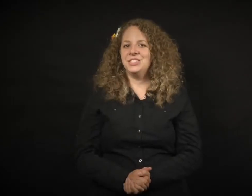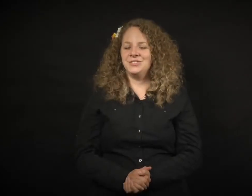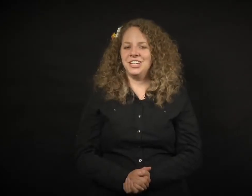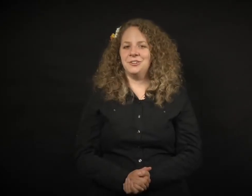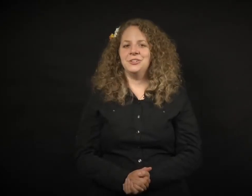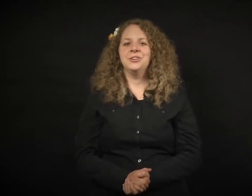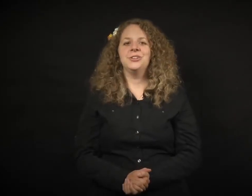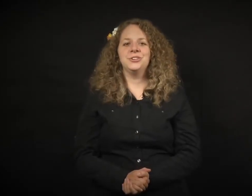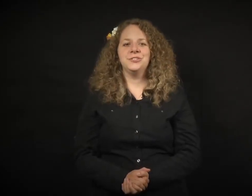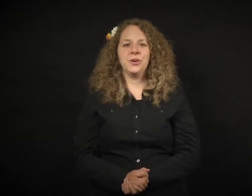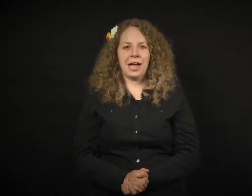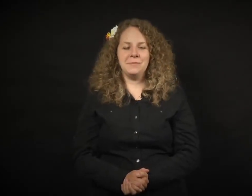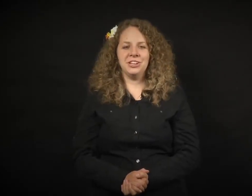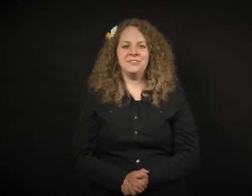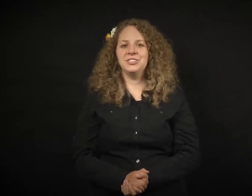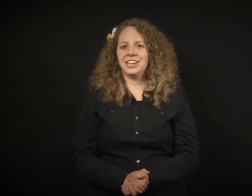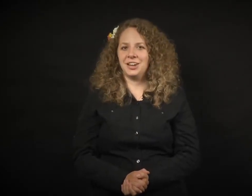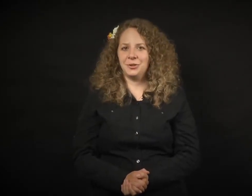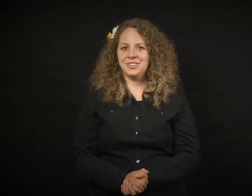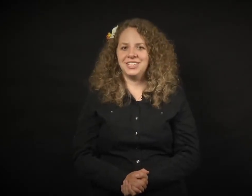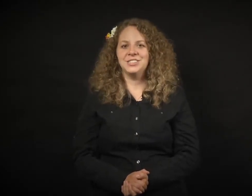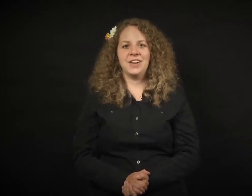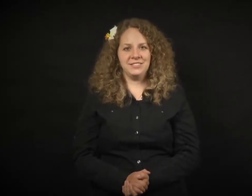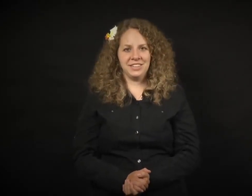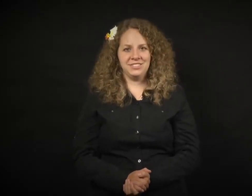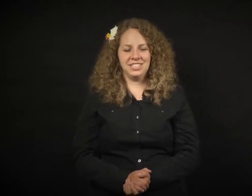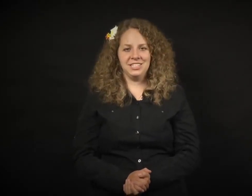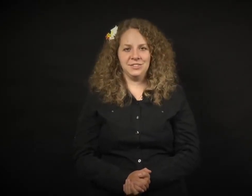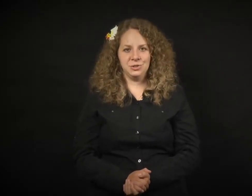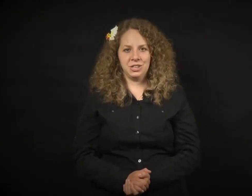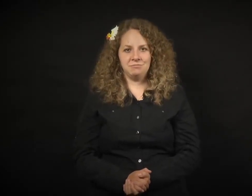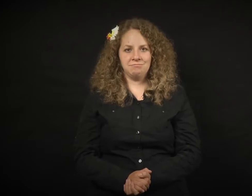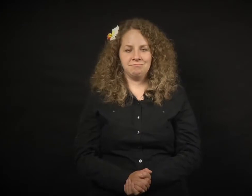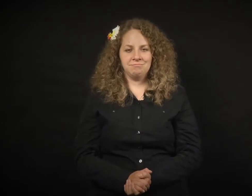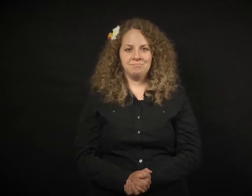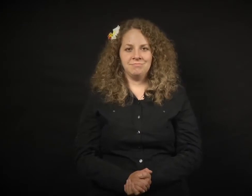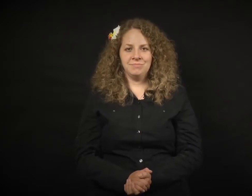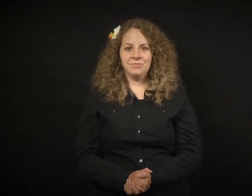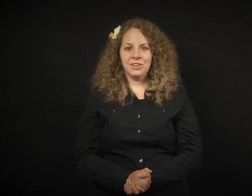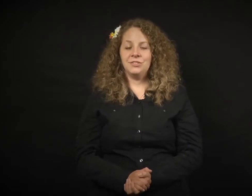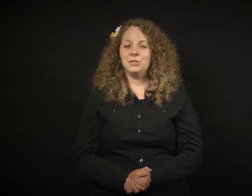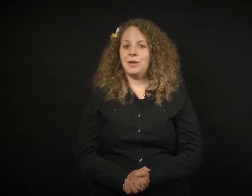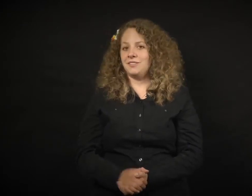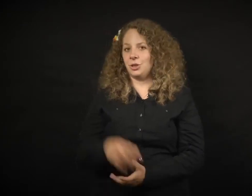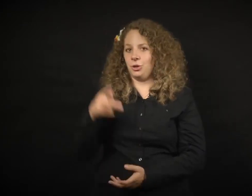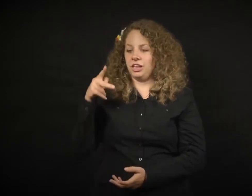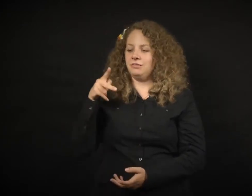In this video, you'll learn the vocabulary for 2 Corinthians 5:17 devotion. First, we have the colon